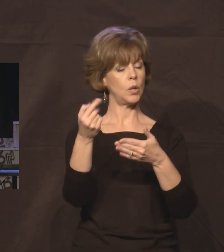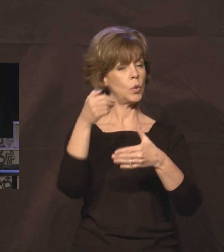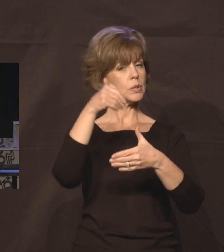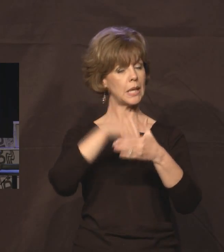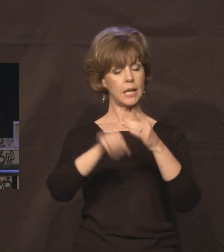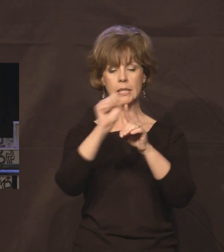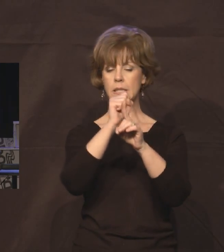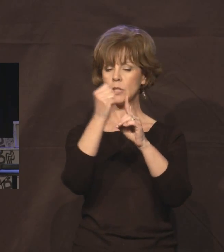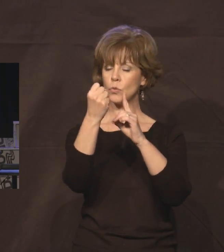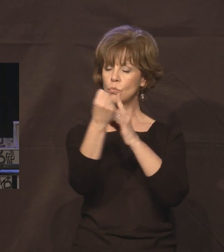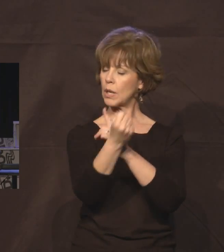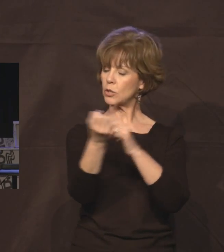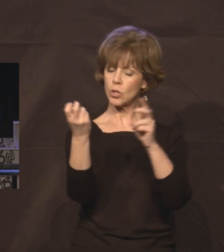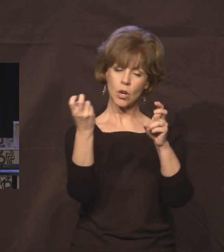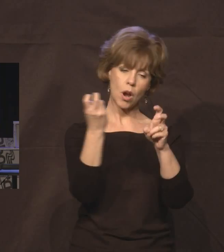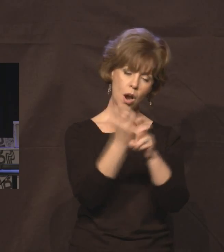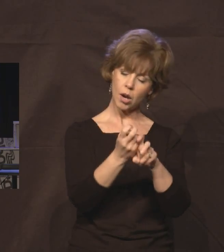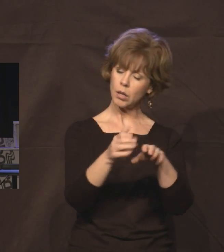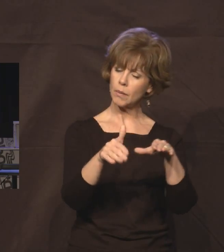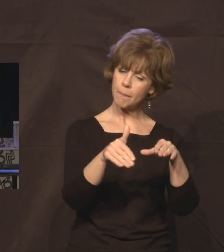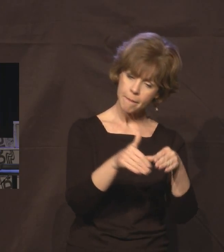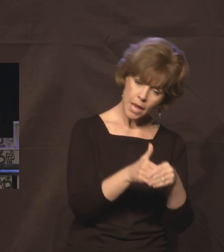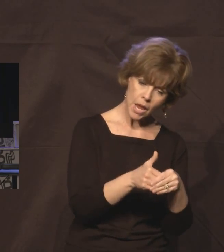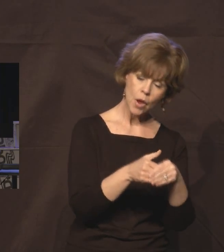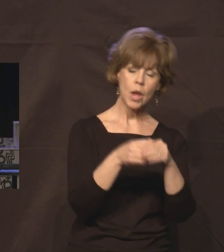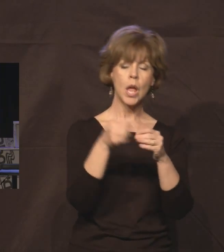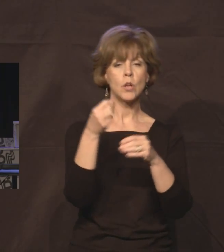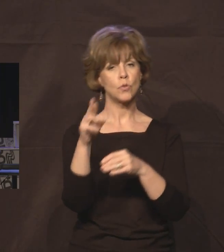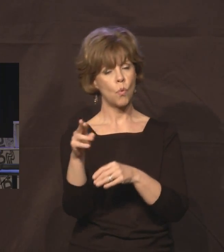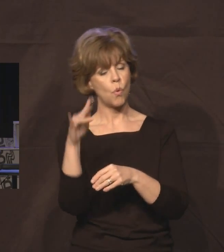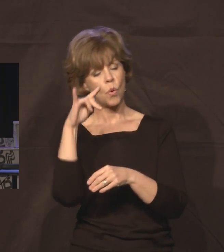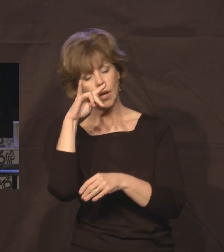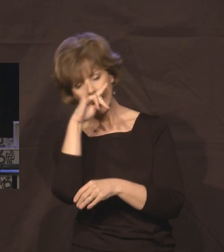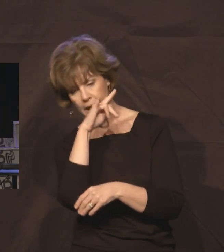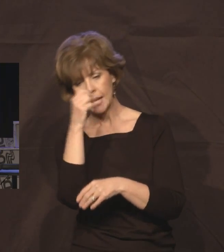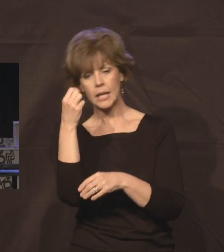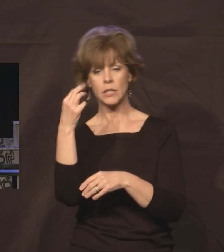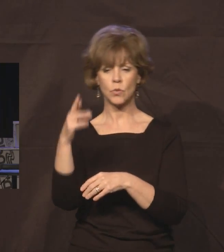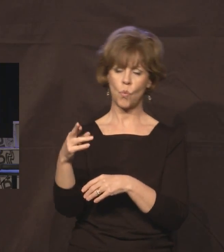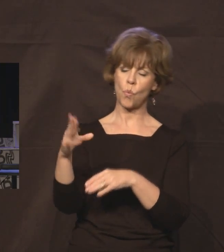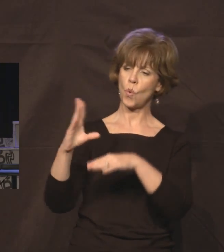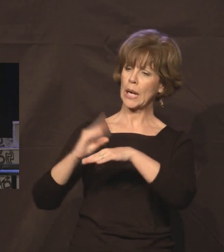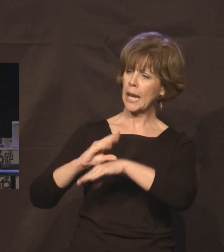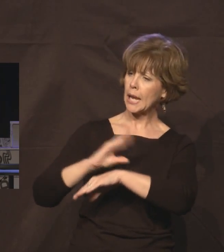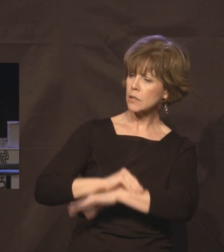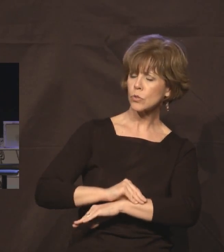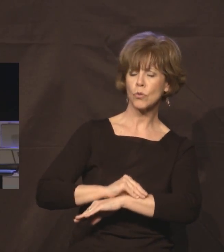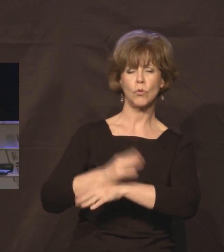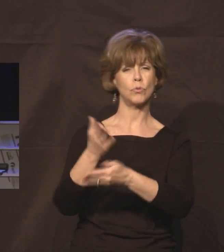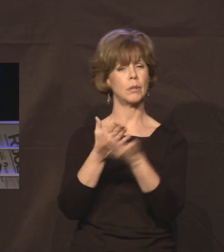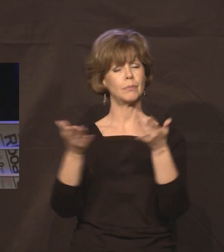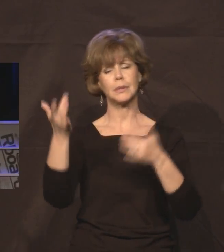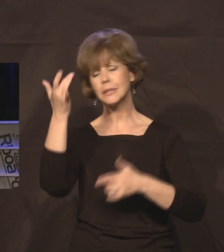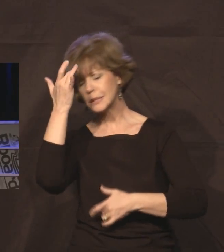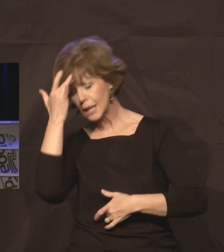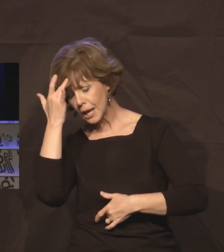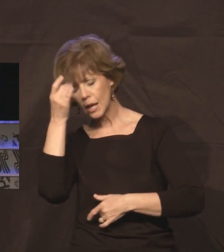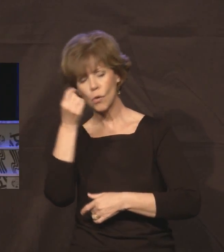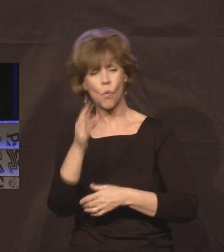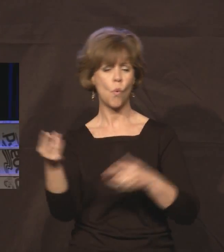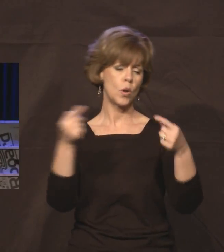Someone who's having a tough time in marriage. Someone who's having a tough time with their kids. Someone who's been diagnosed with something. Somebody who's really sick. Somebody